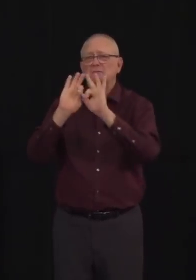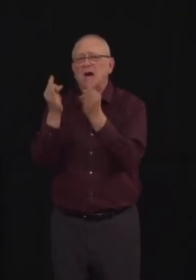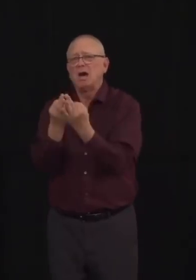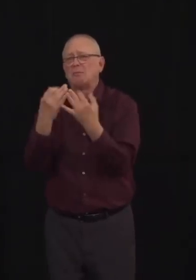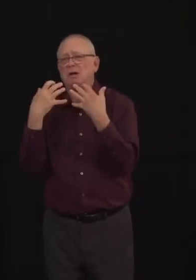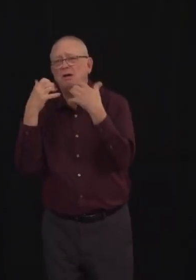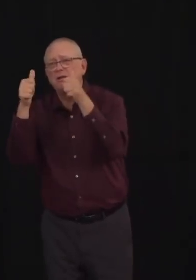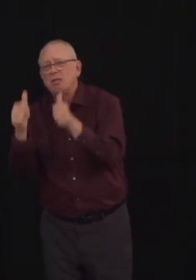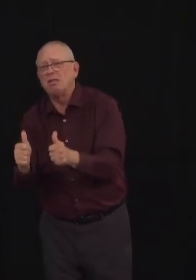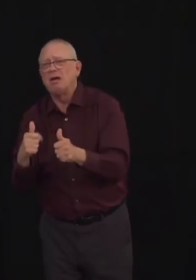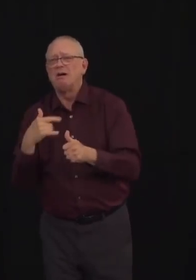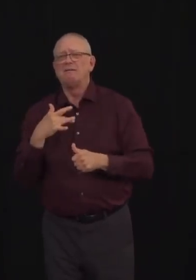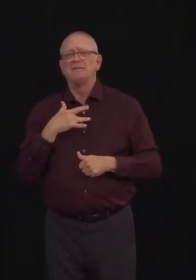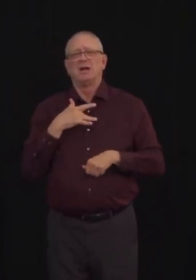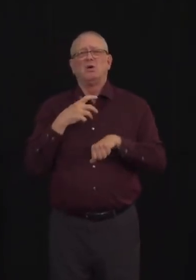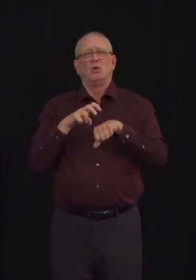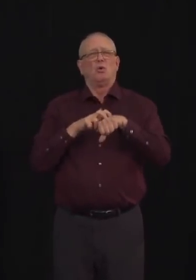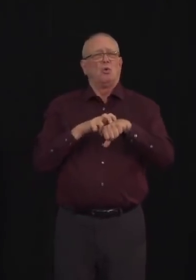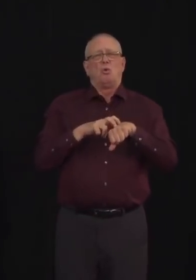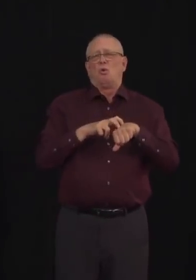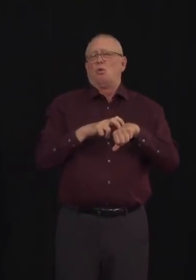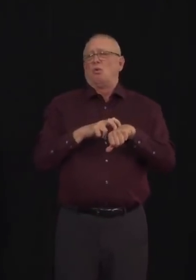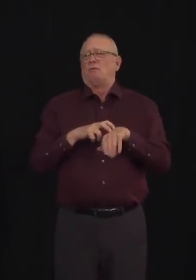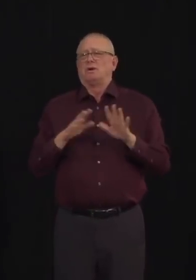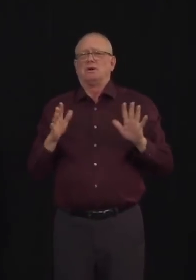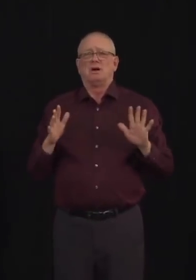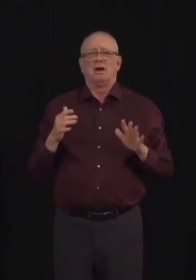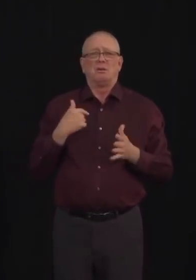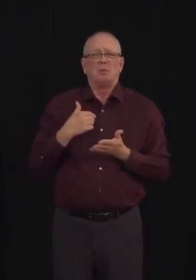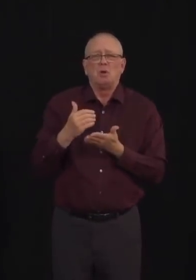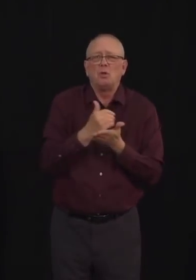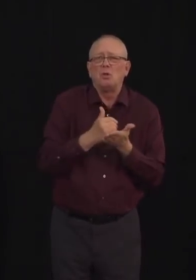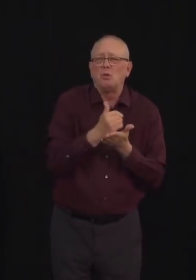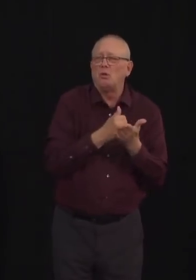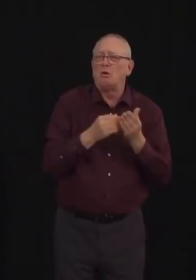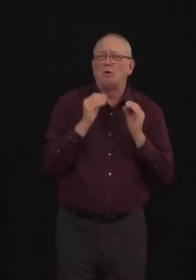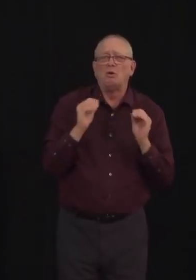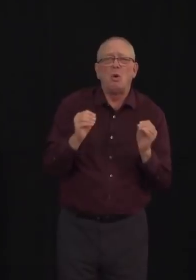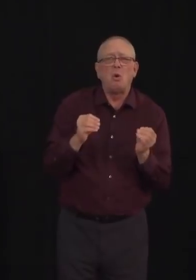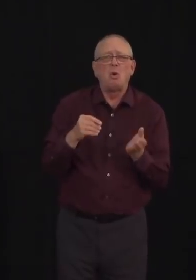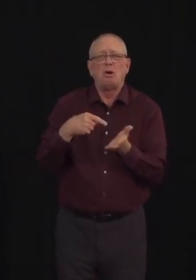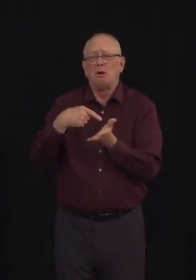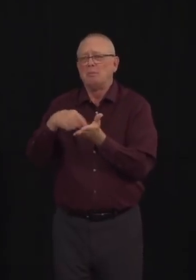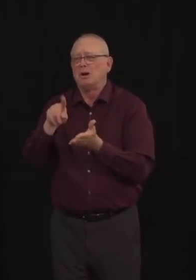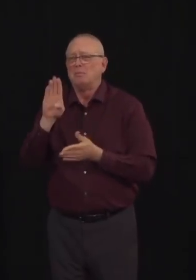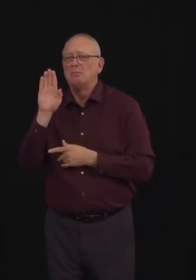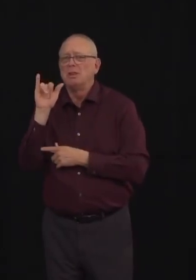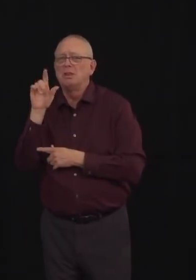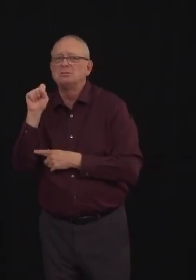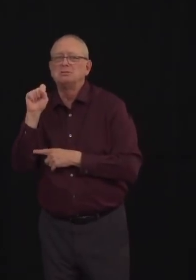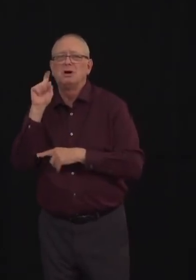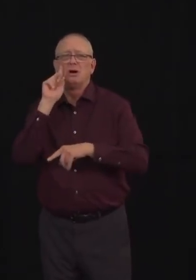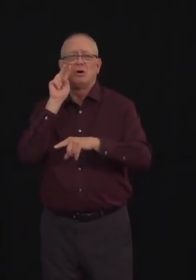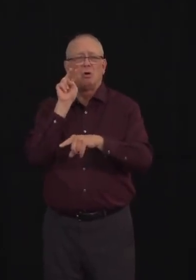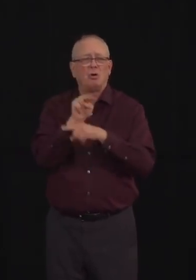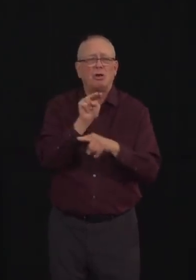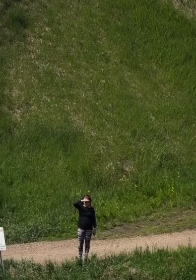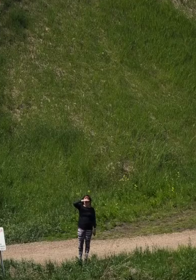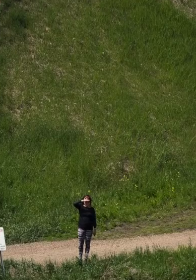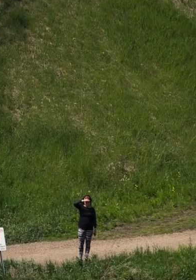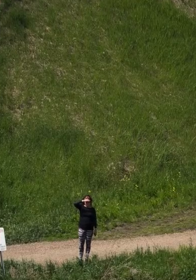are anxious about our livelihoods, how we're going to pay our bills, look after our families, and what's going to happen once this is all